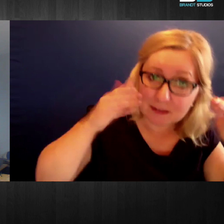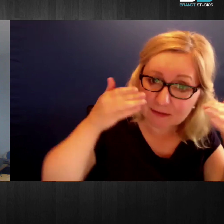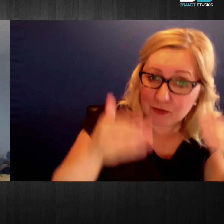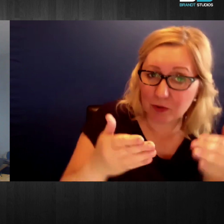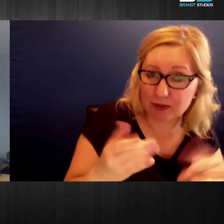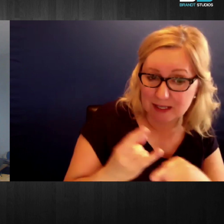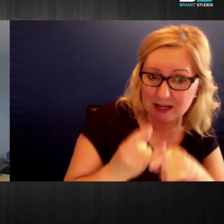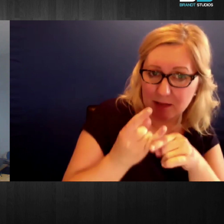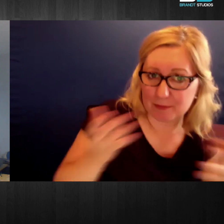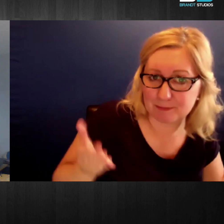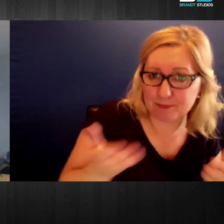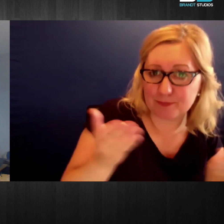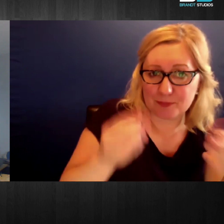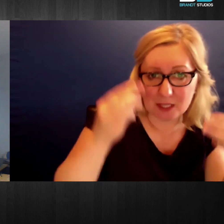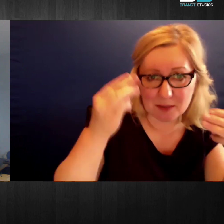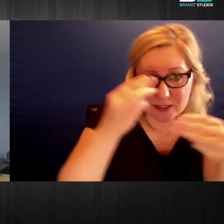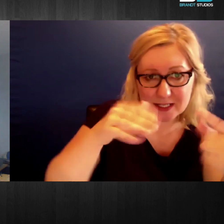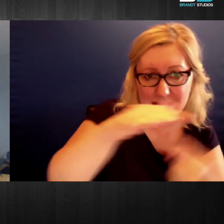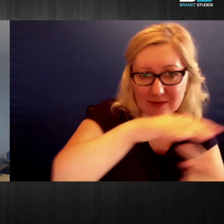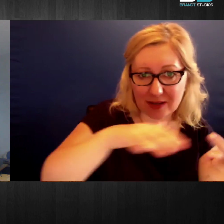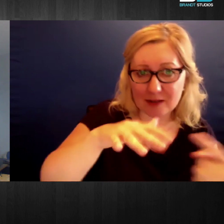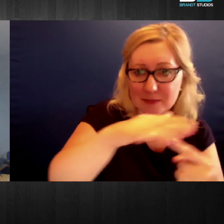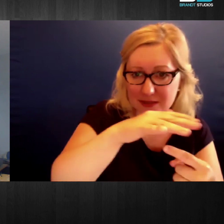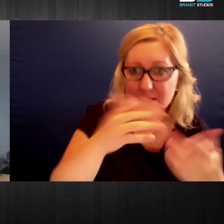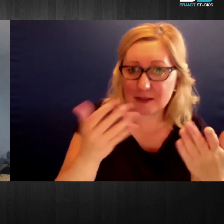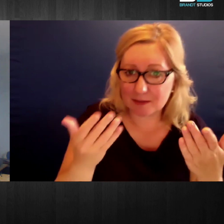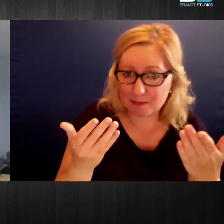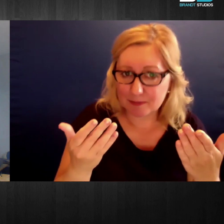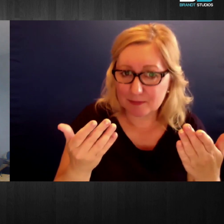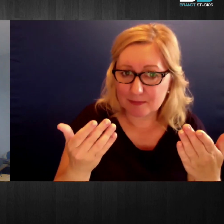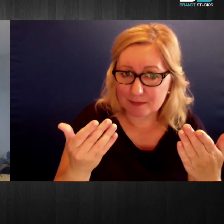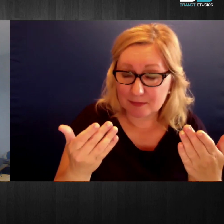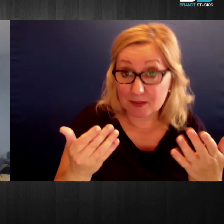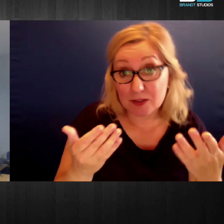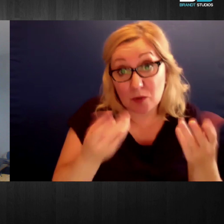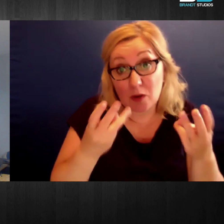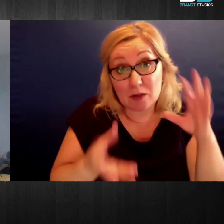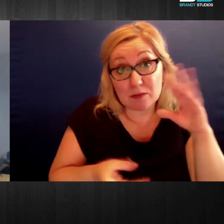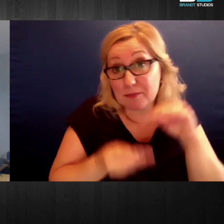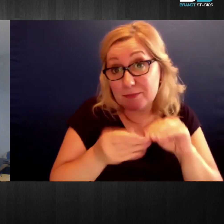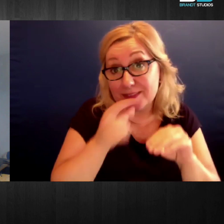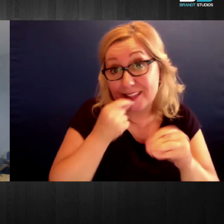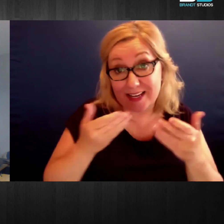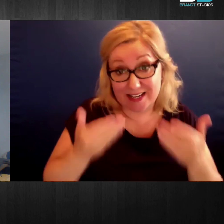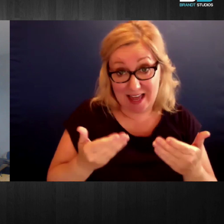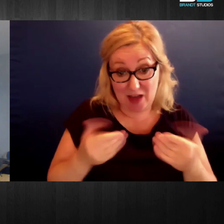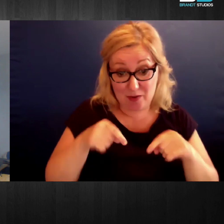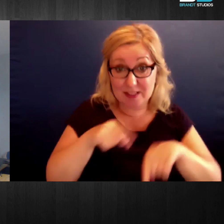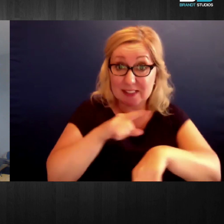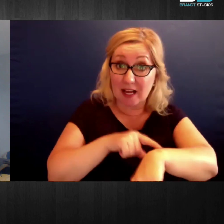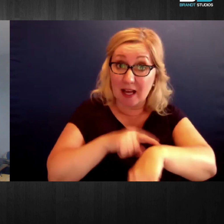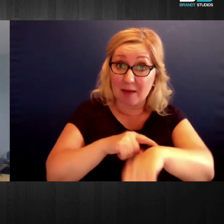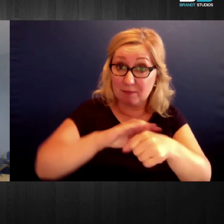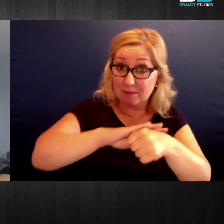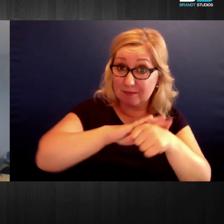want to finish up by questioning during this pandemic, what can young people do with literature and how can they engage